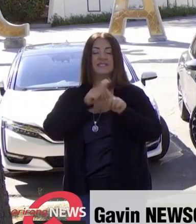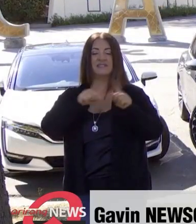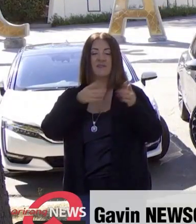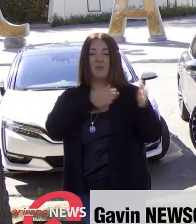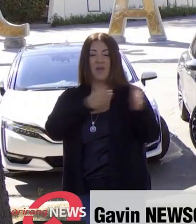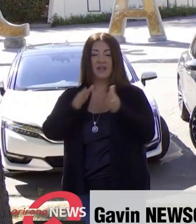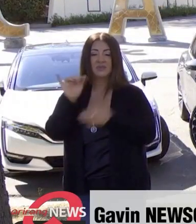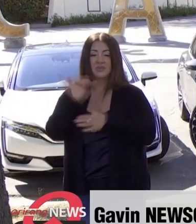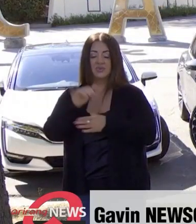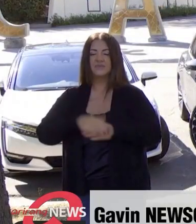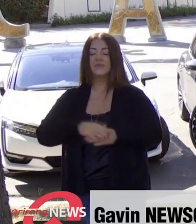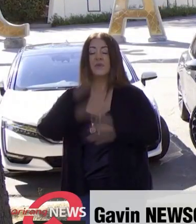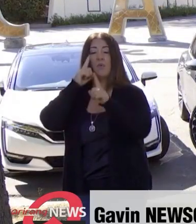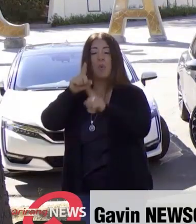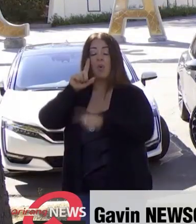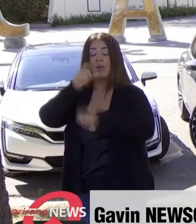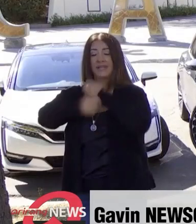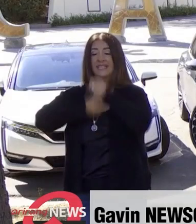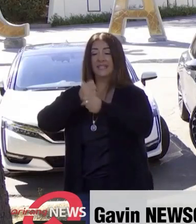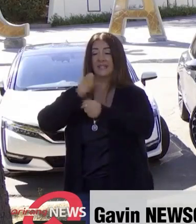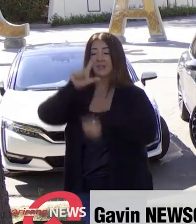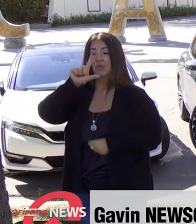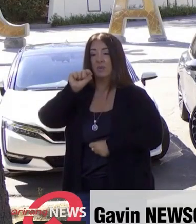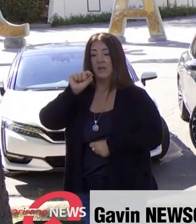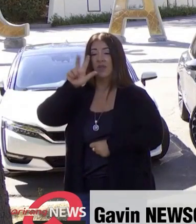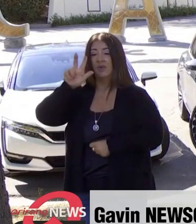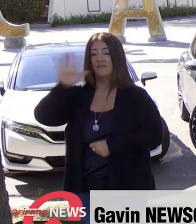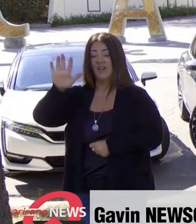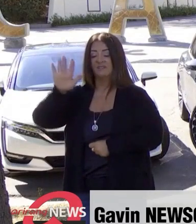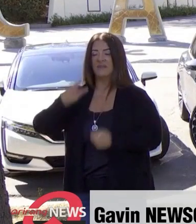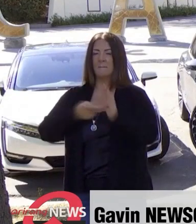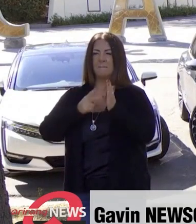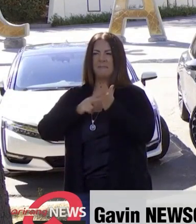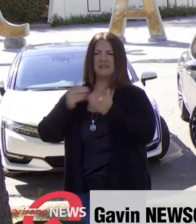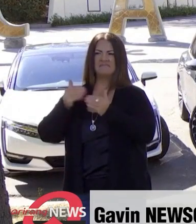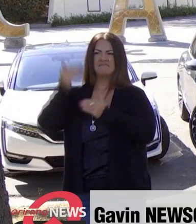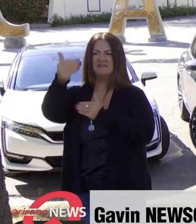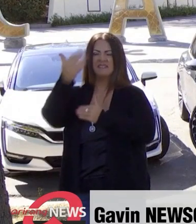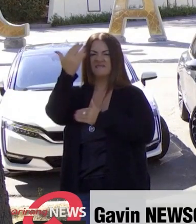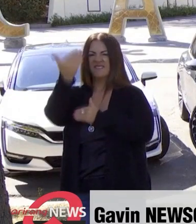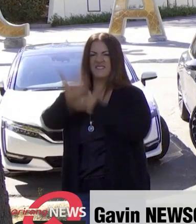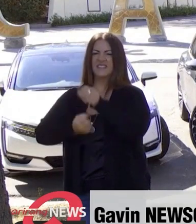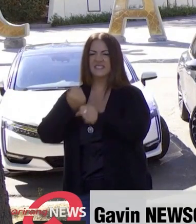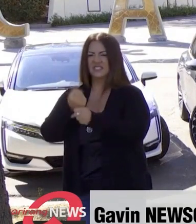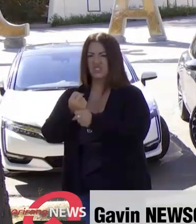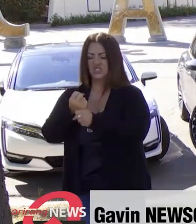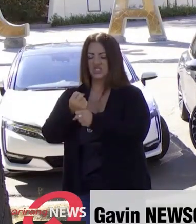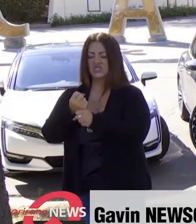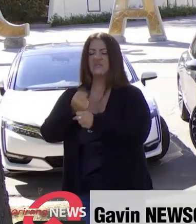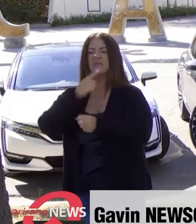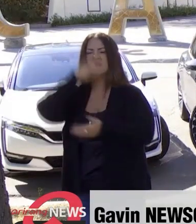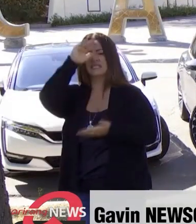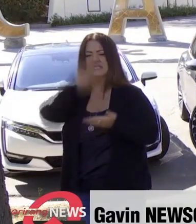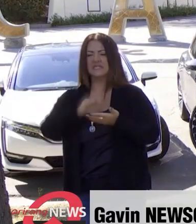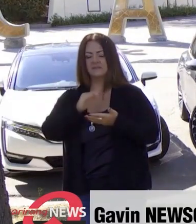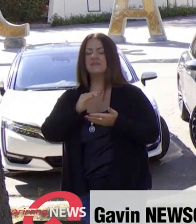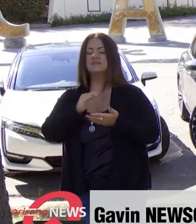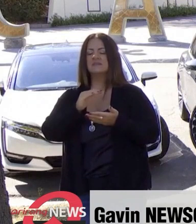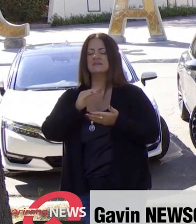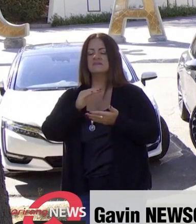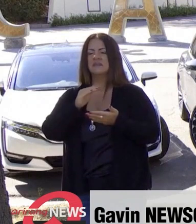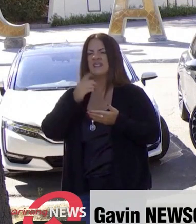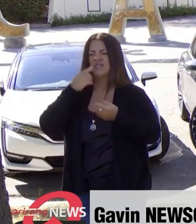By 2035, in the next 15 years, we will eliminate in the state of California the sales of